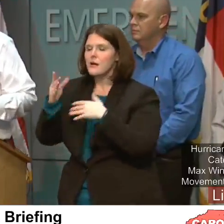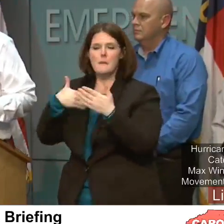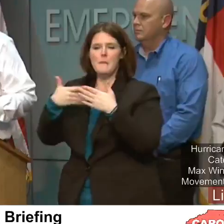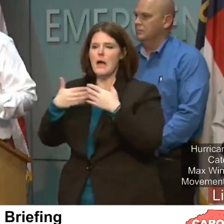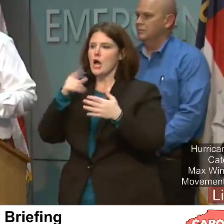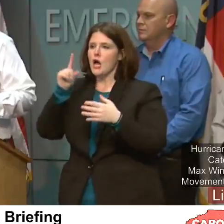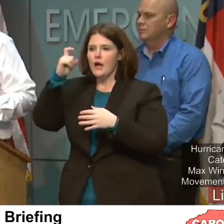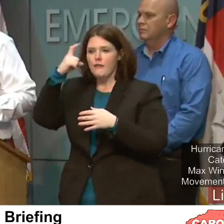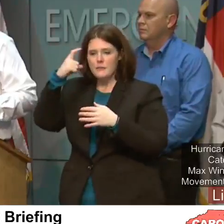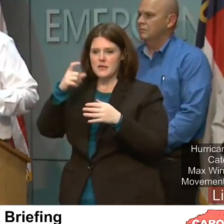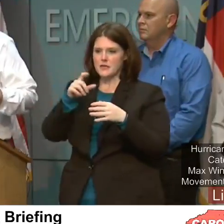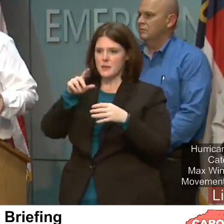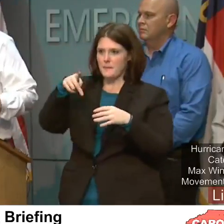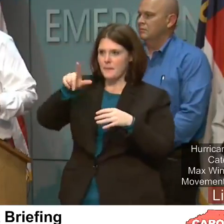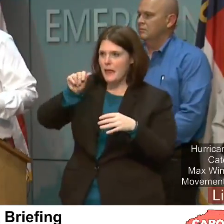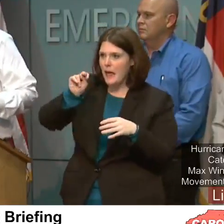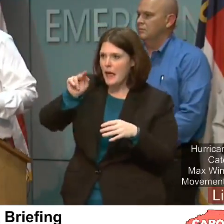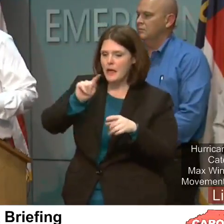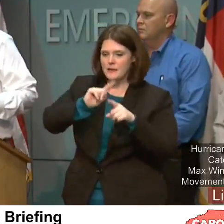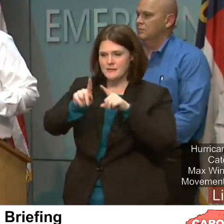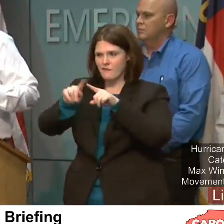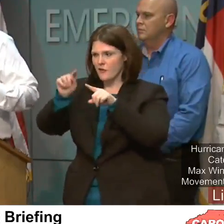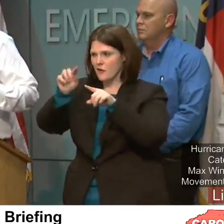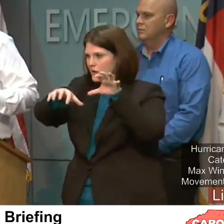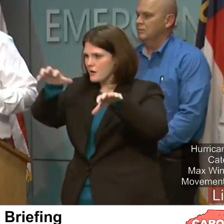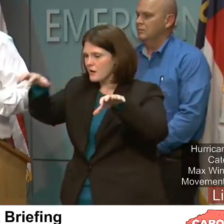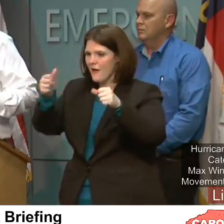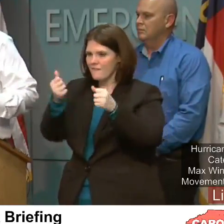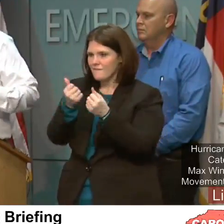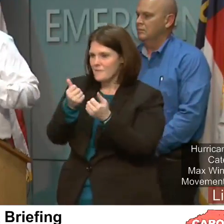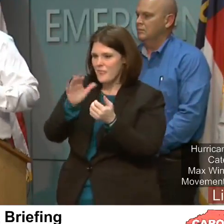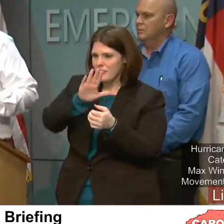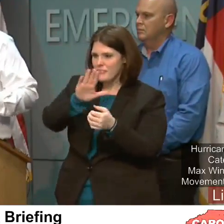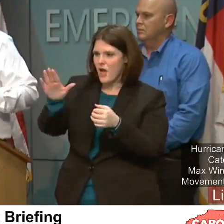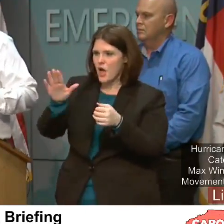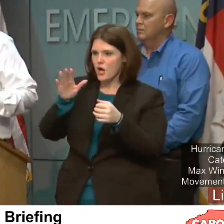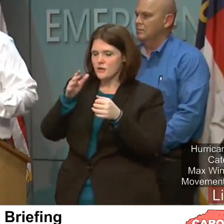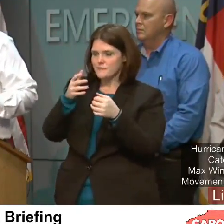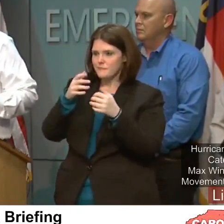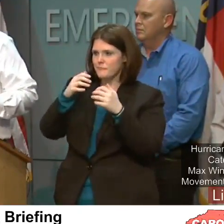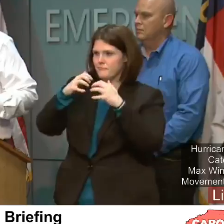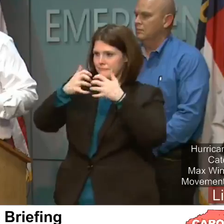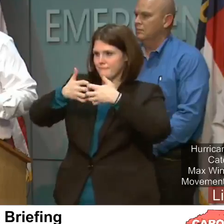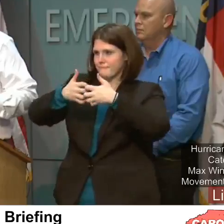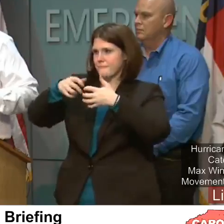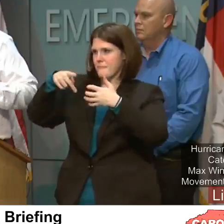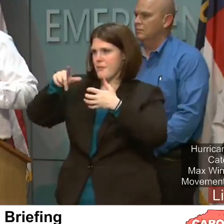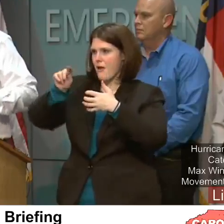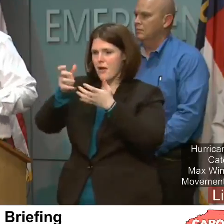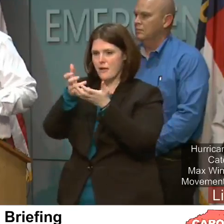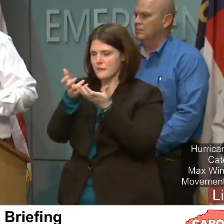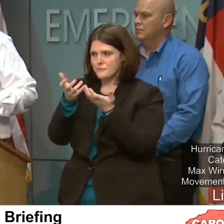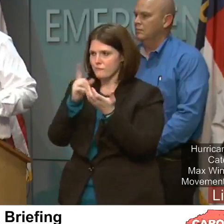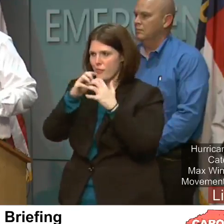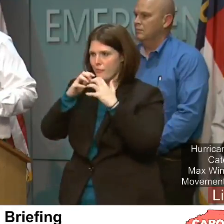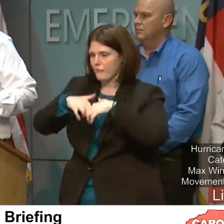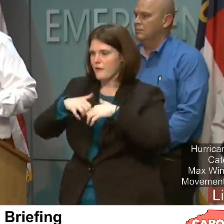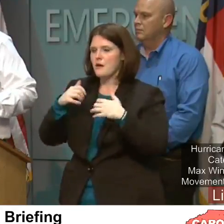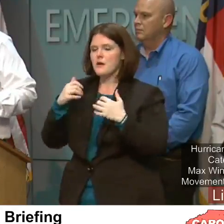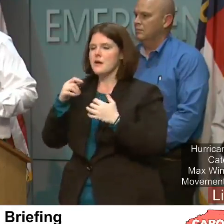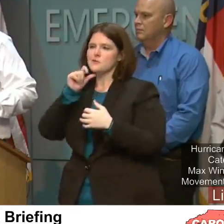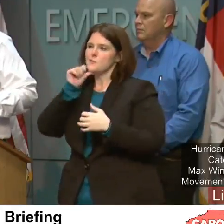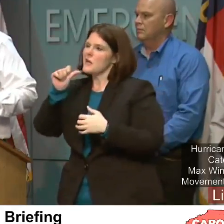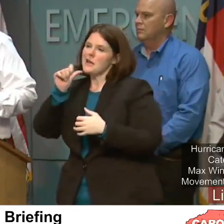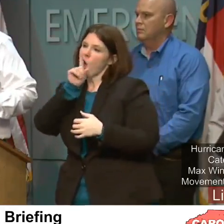waste treatment plants failing, other types of pollution, it's diluted to the point that it's not really a problem.